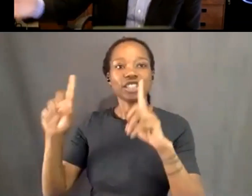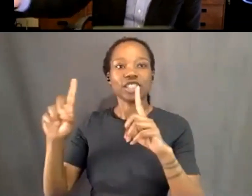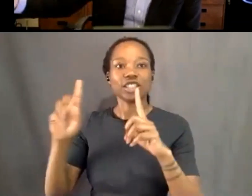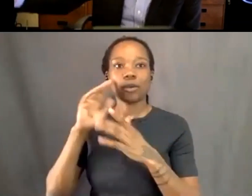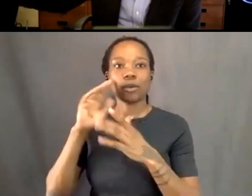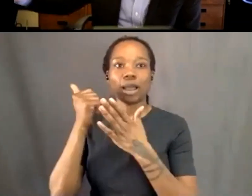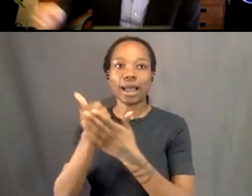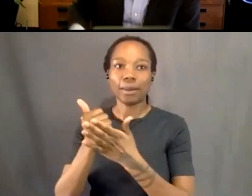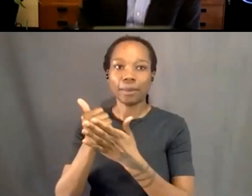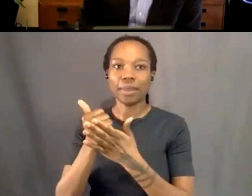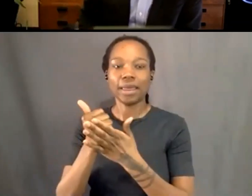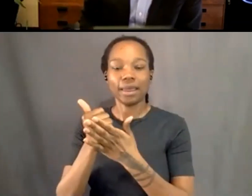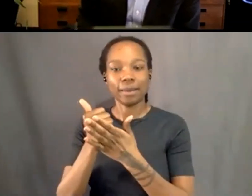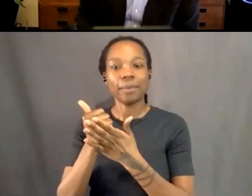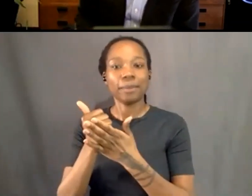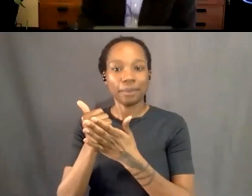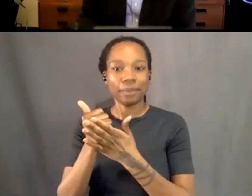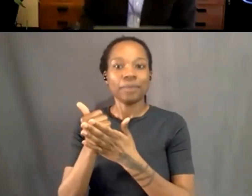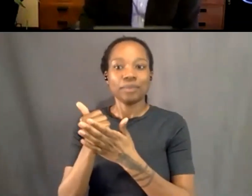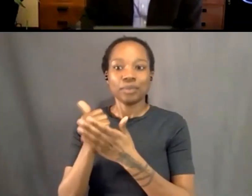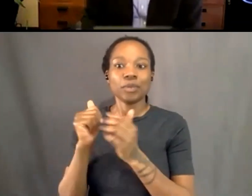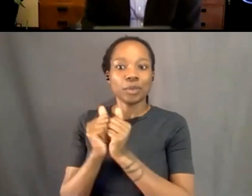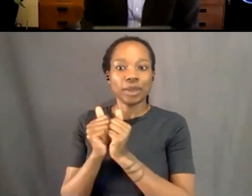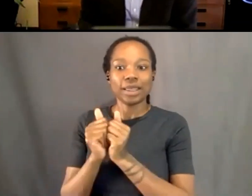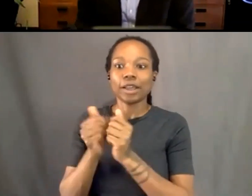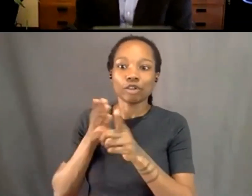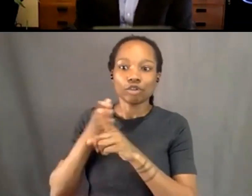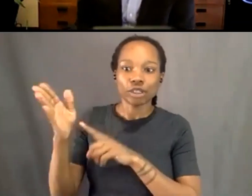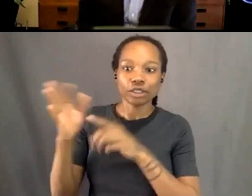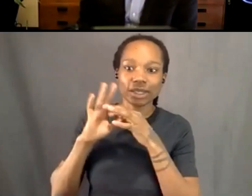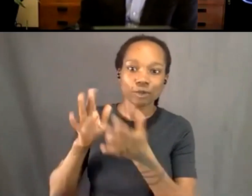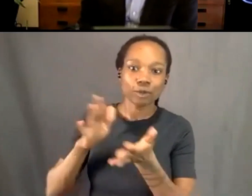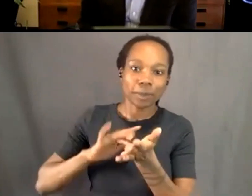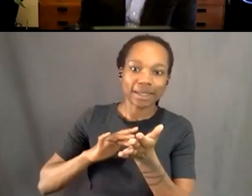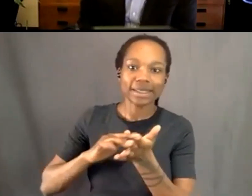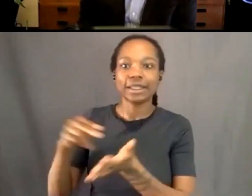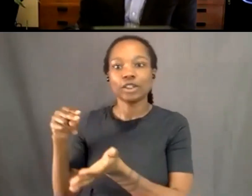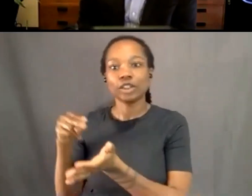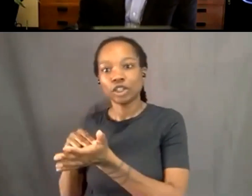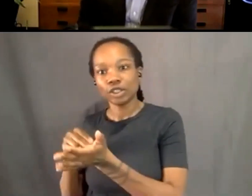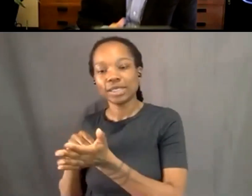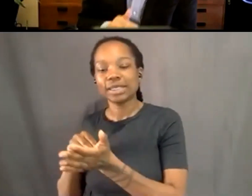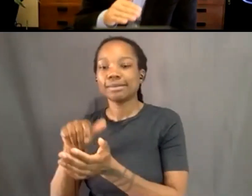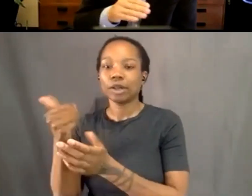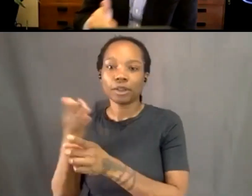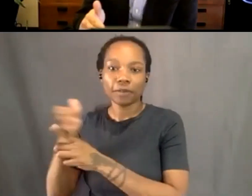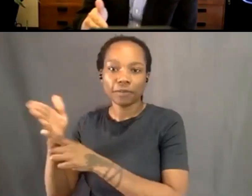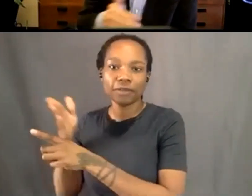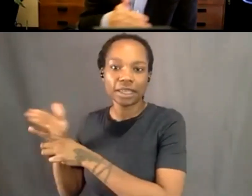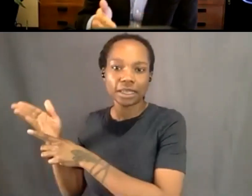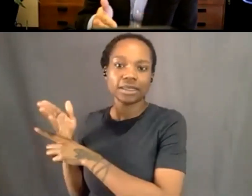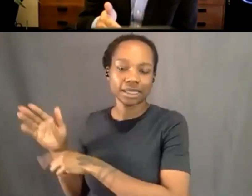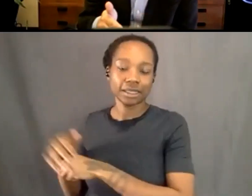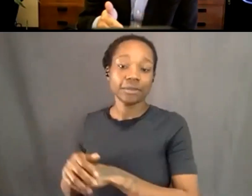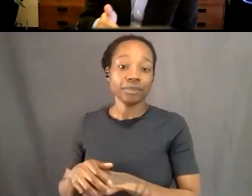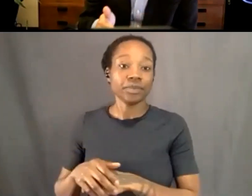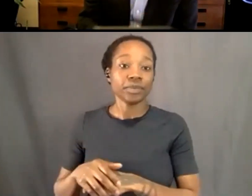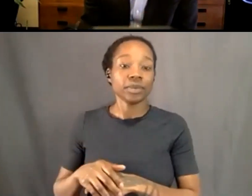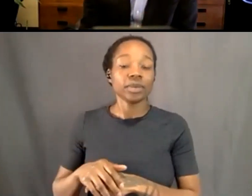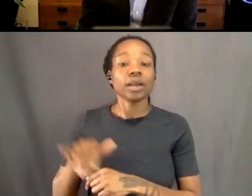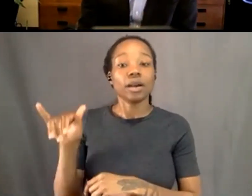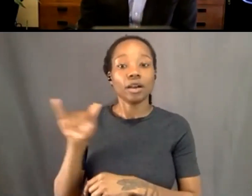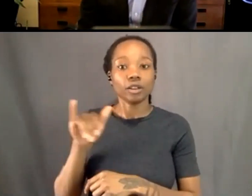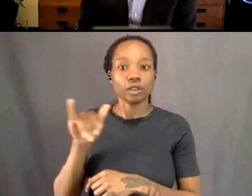like medicine and other, nursing and other fields like that. But as well, even in the entry